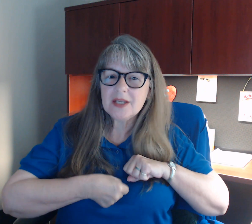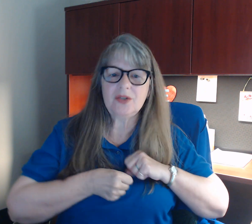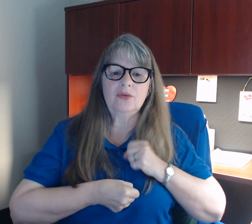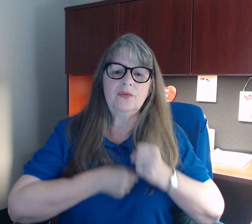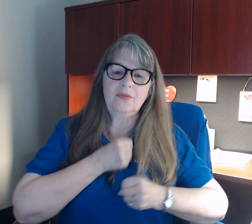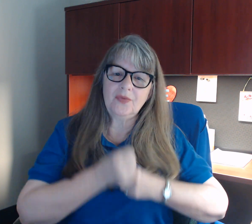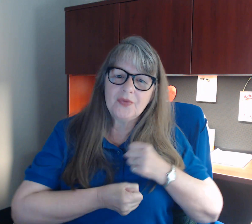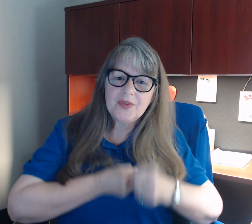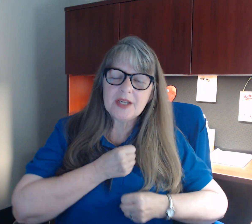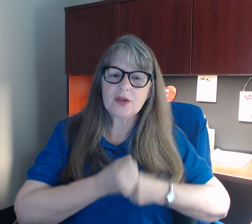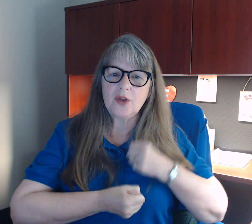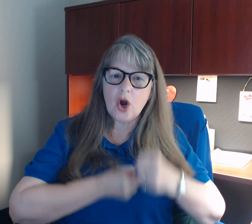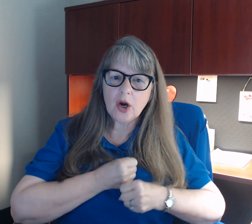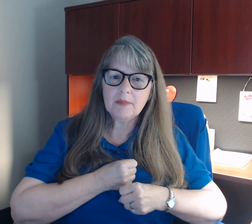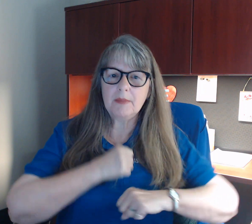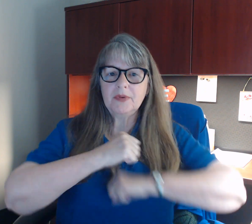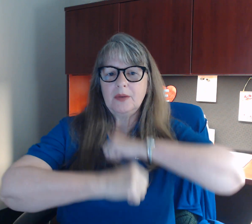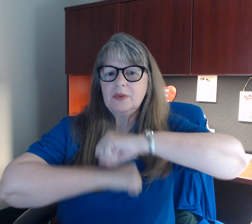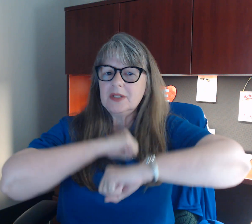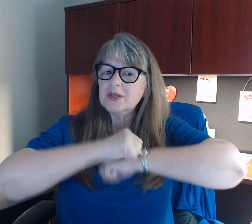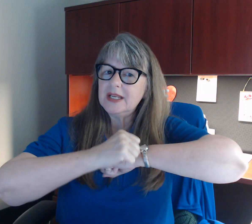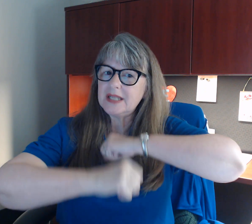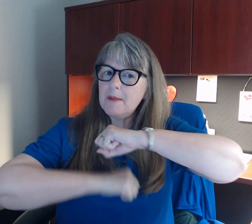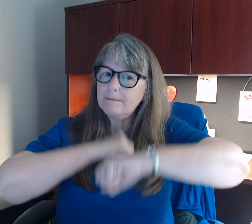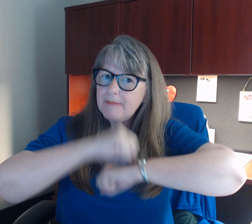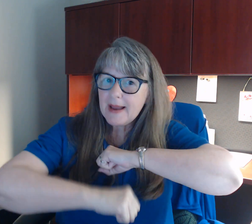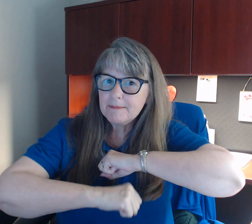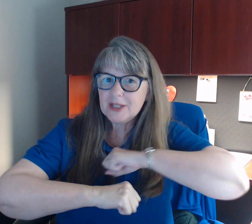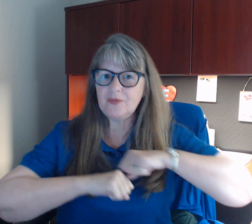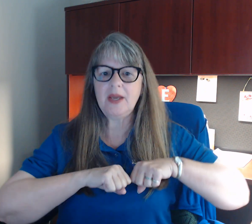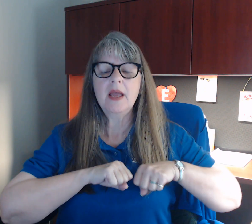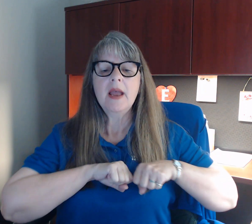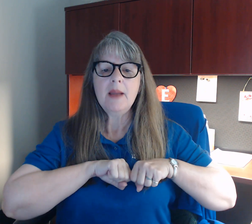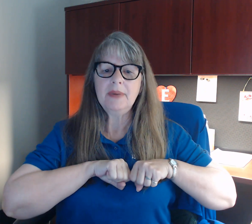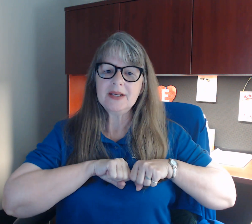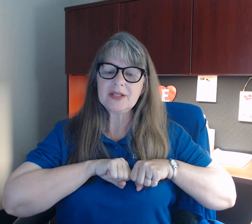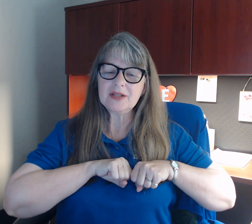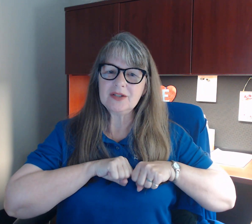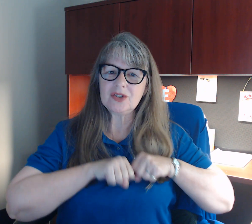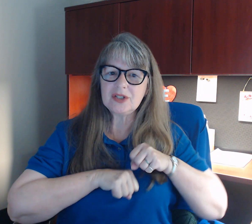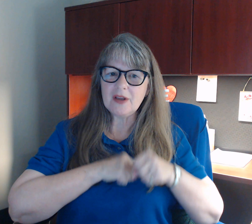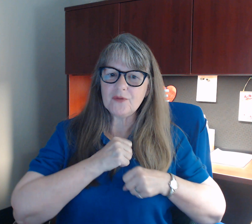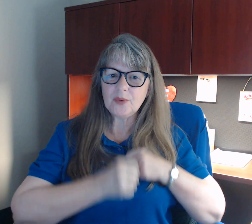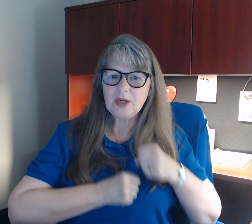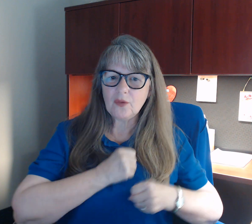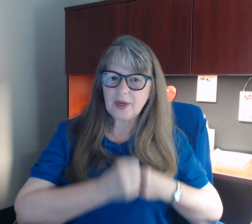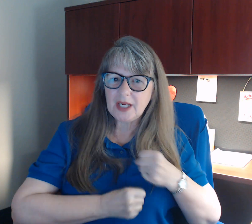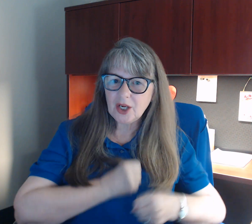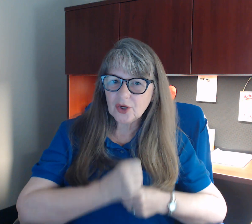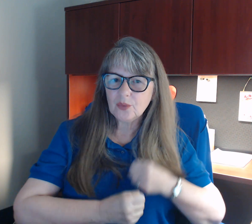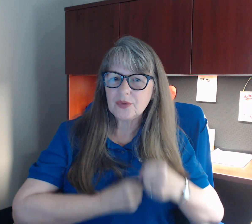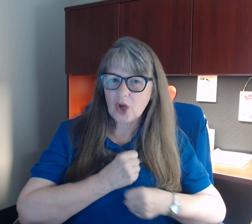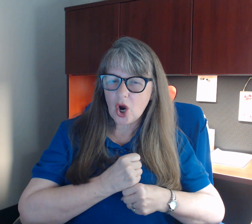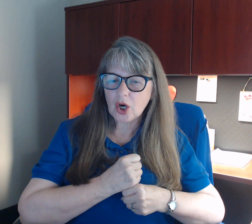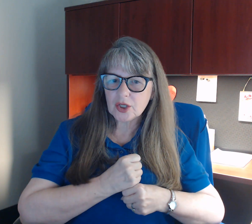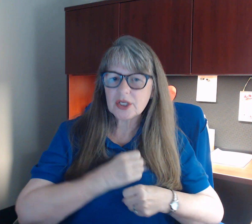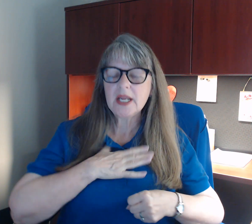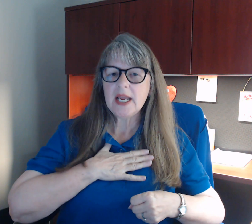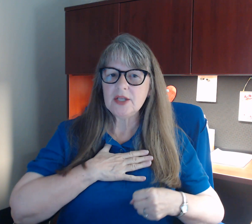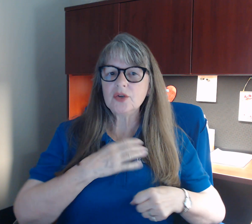or this on the heart. Remember that it's not bat mitzvah, but it's suffering over here with the heart, and so that